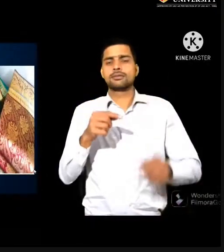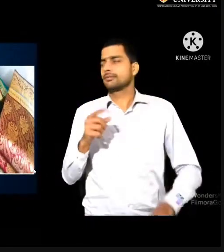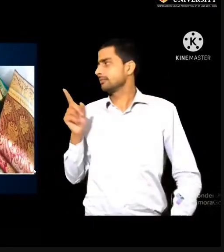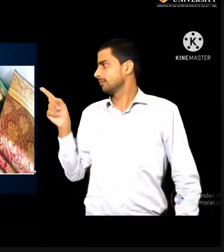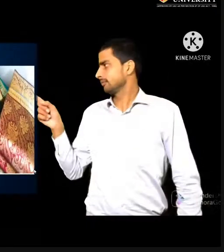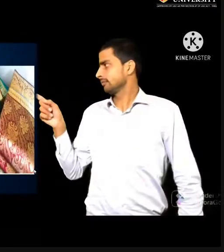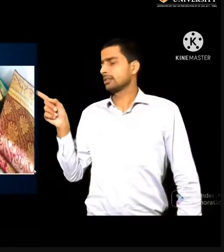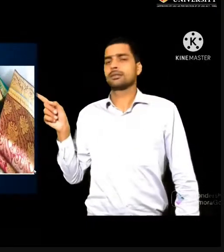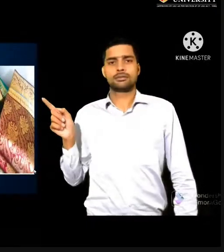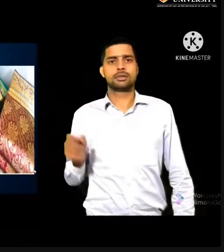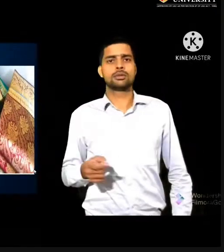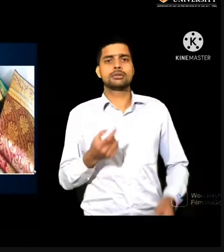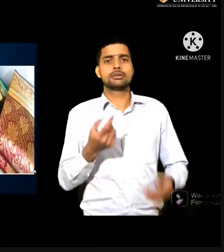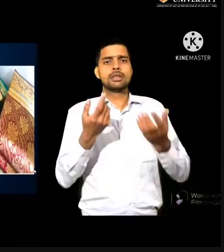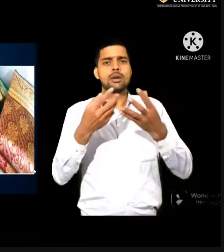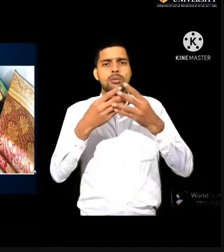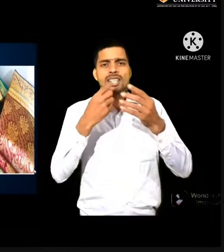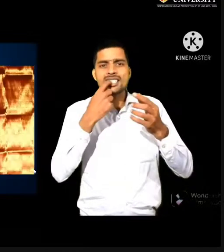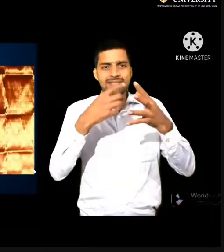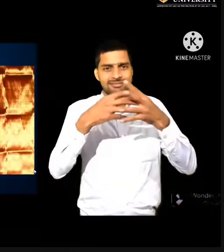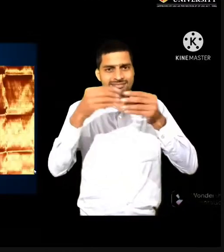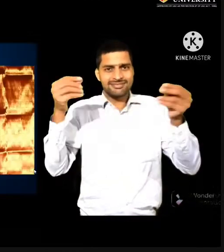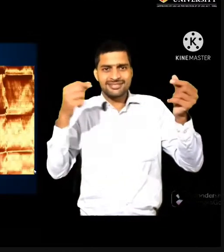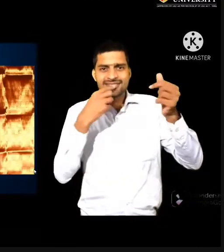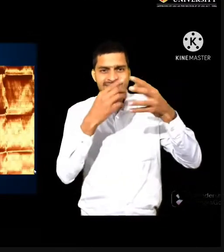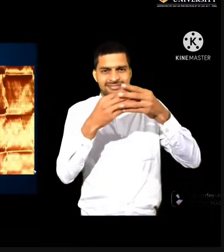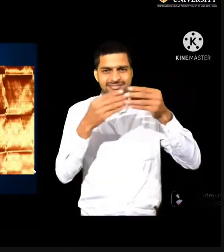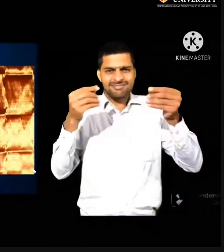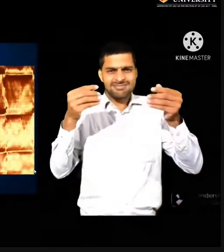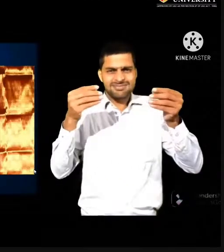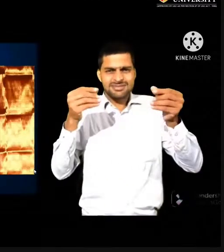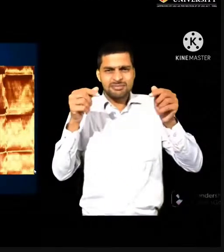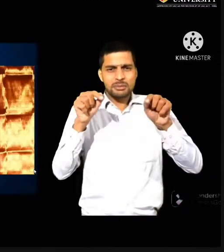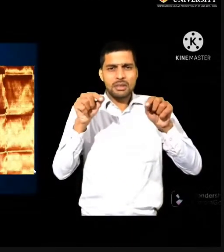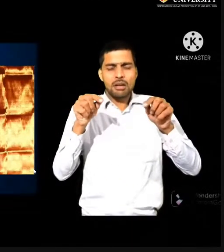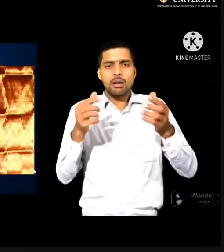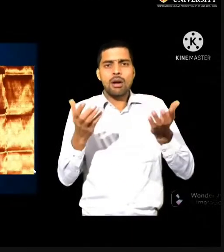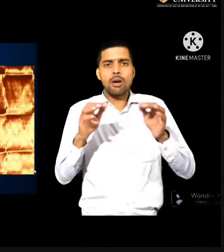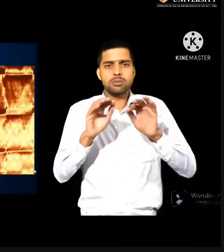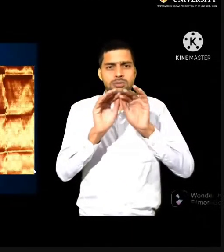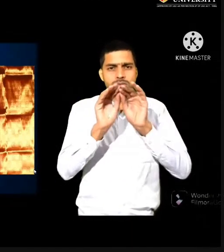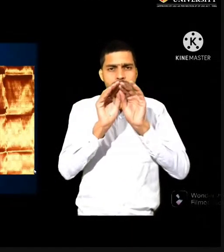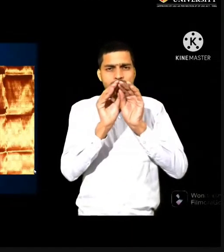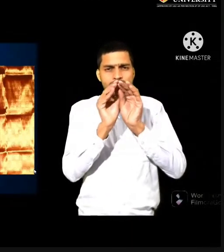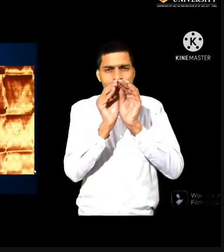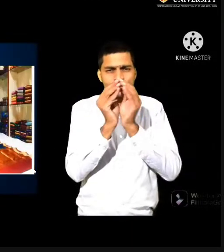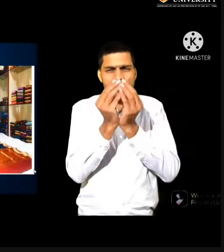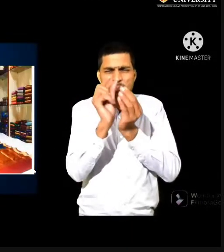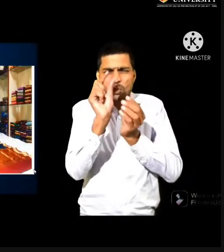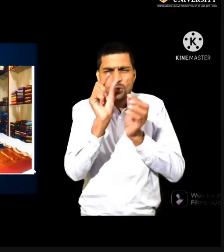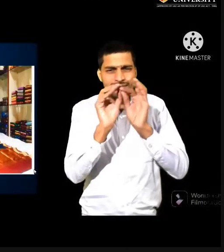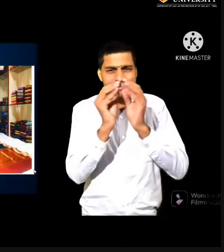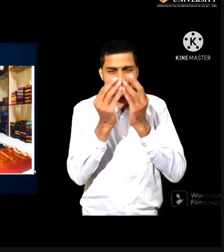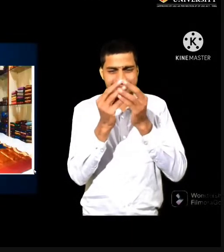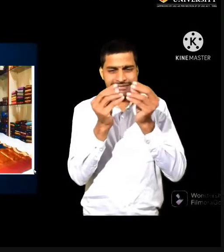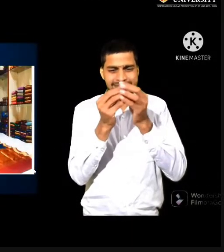Silk. Silk fiber is obtained from the cocoon of the silk moth. The rearing